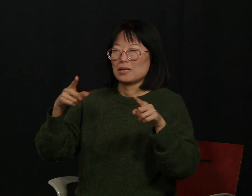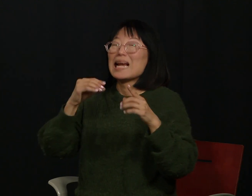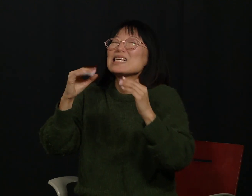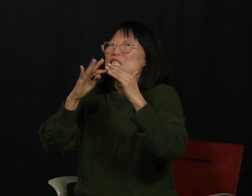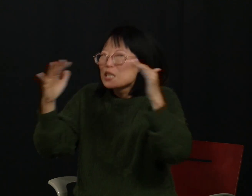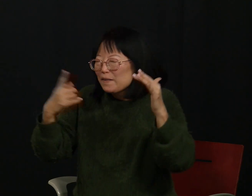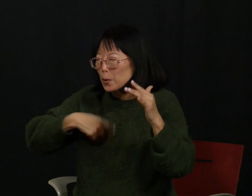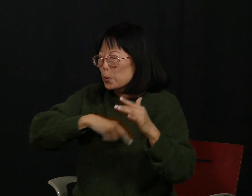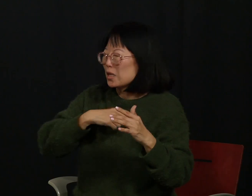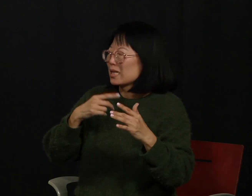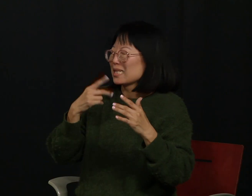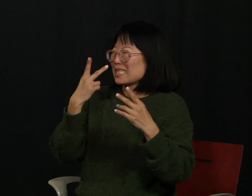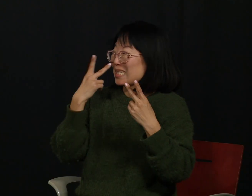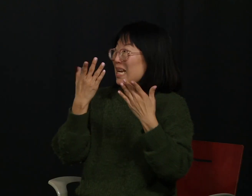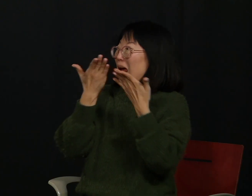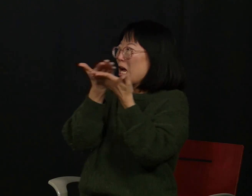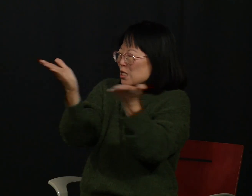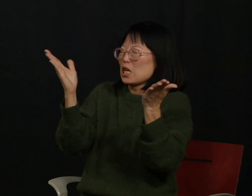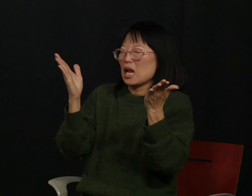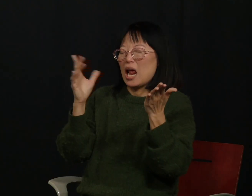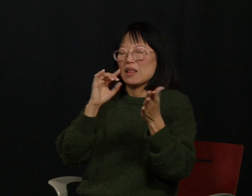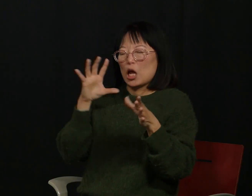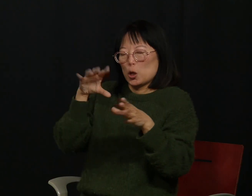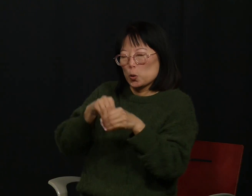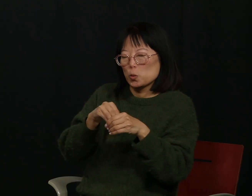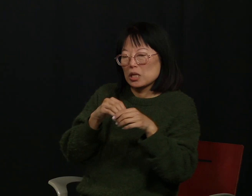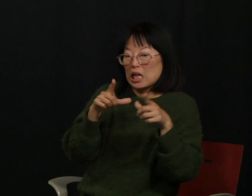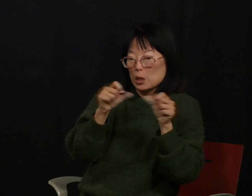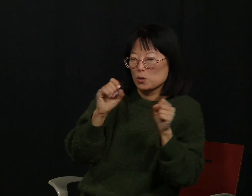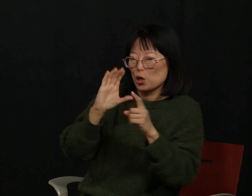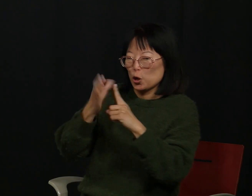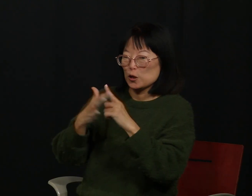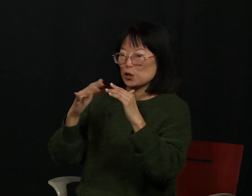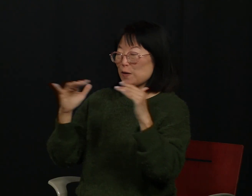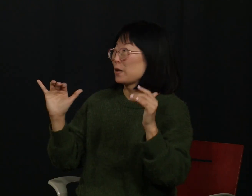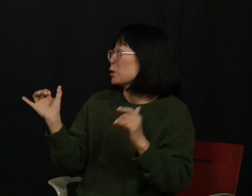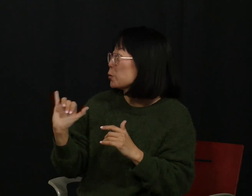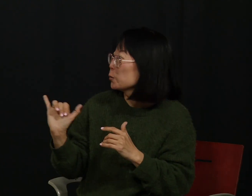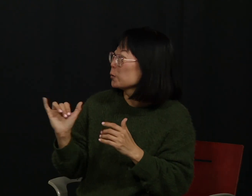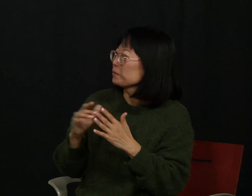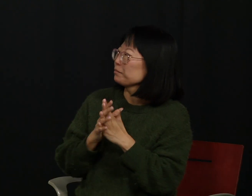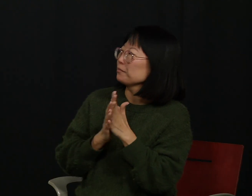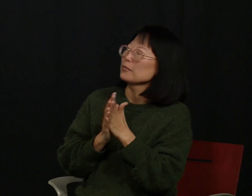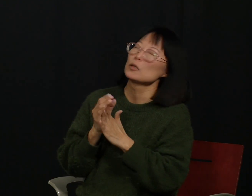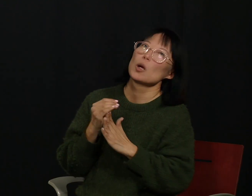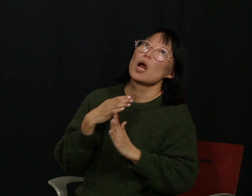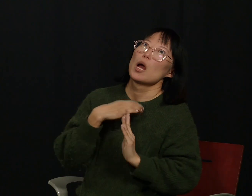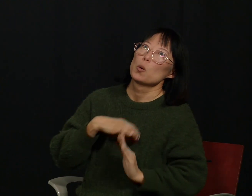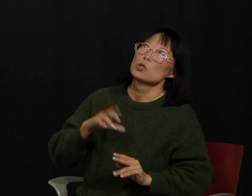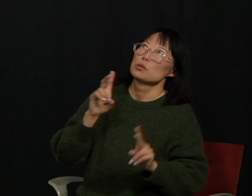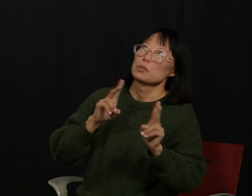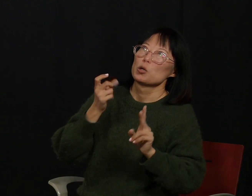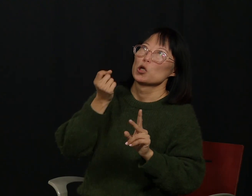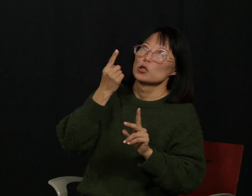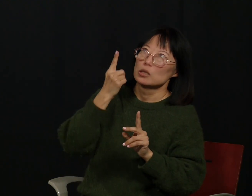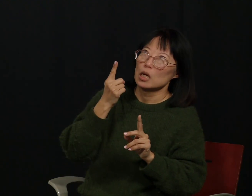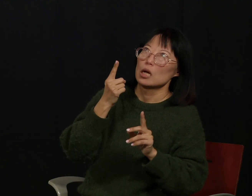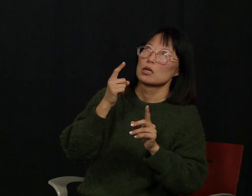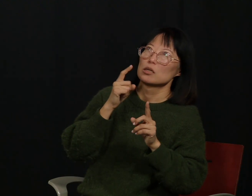variation and diversity we see out there, and include as much as possible Of the linguistic and cultural. of the linguistic